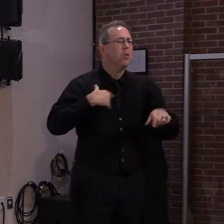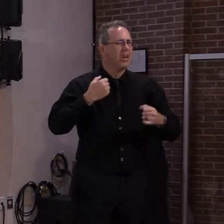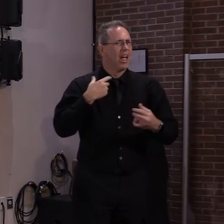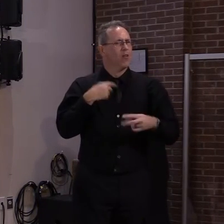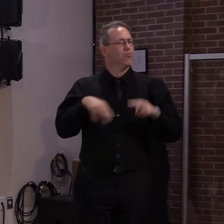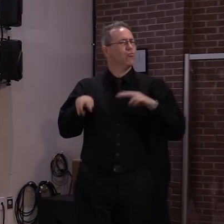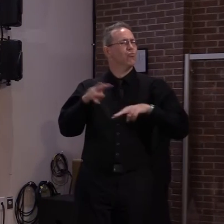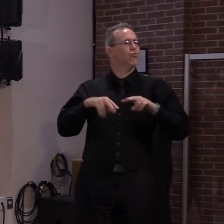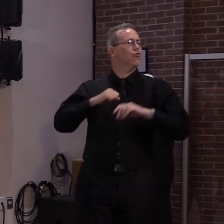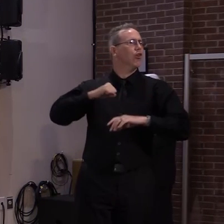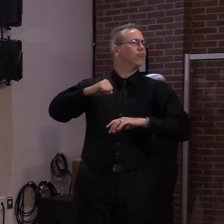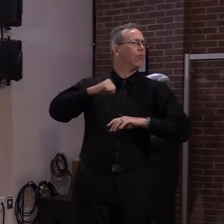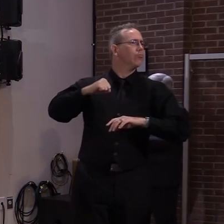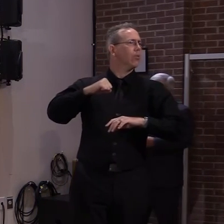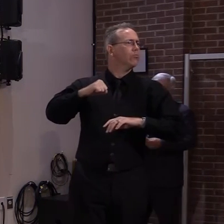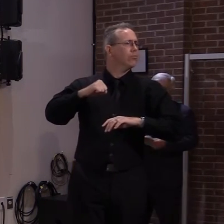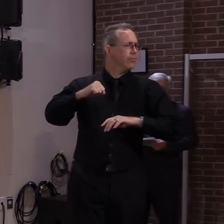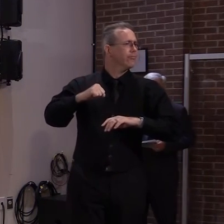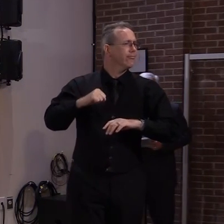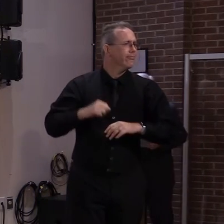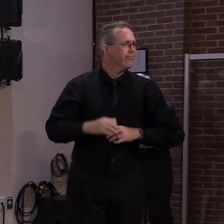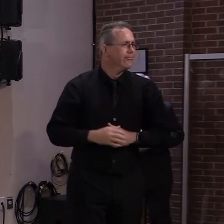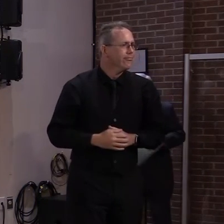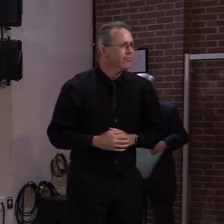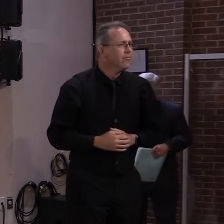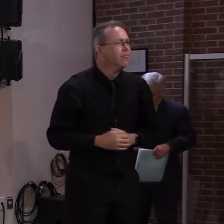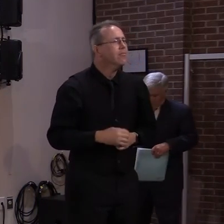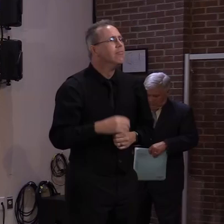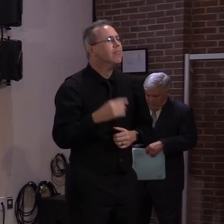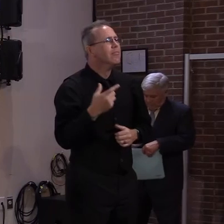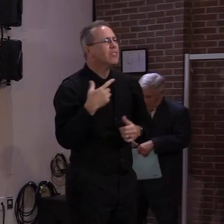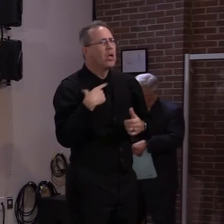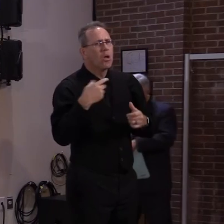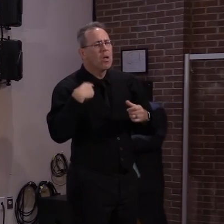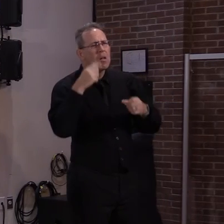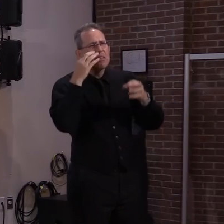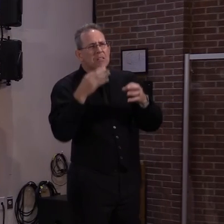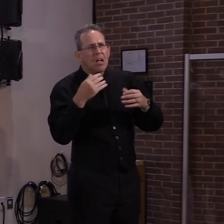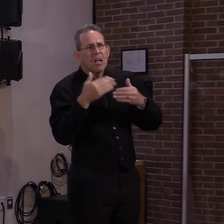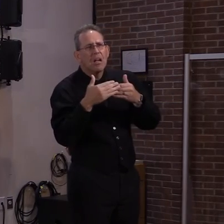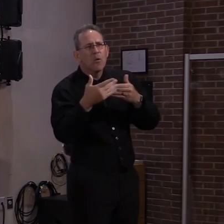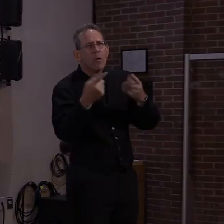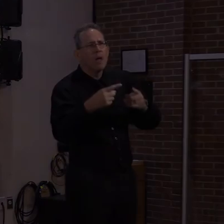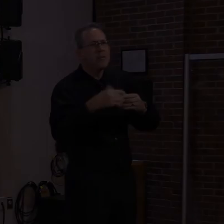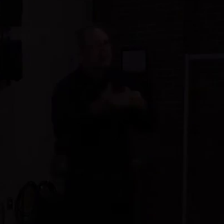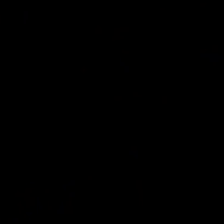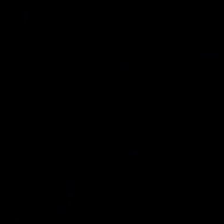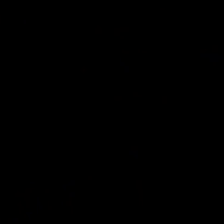accordingly. All right, thank you very much. We'll see you again next Tuesday.